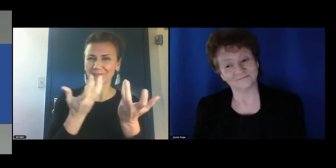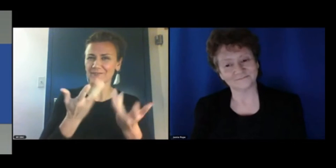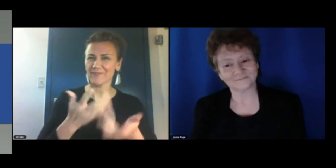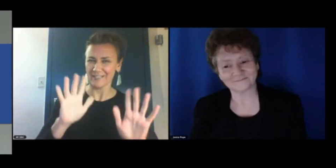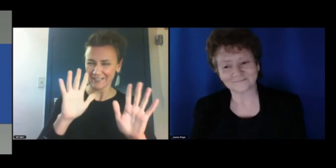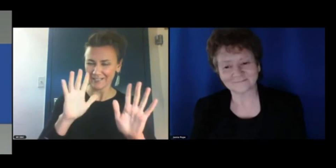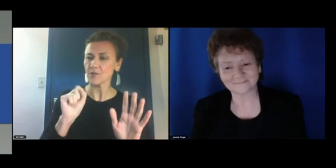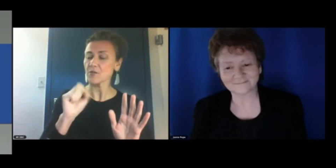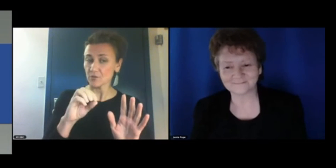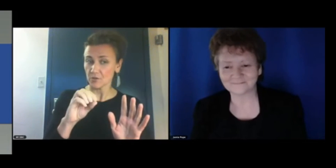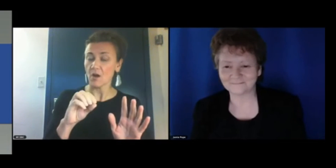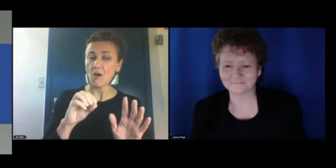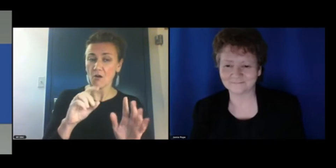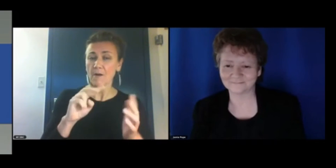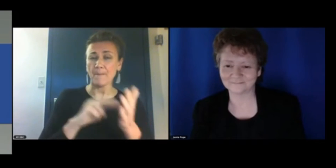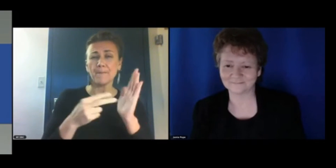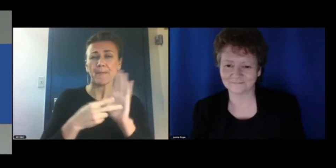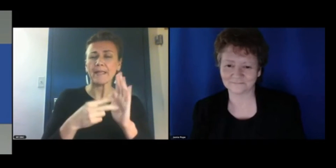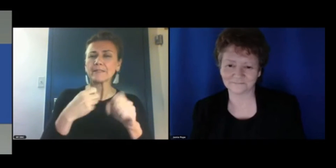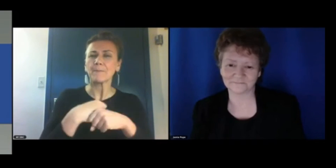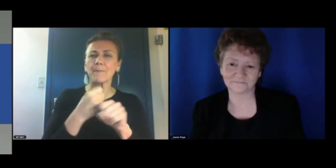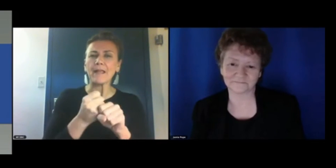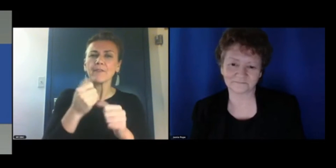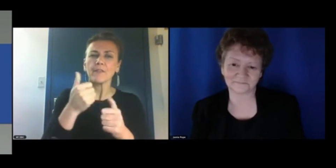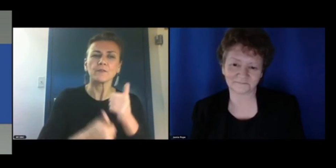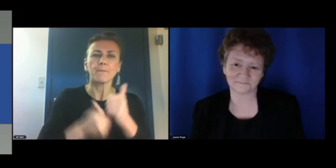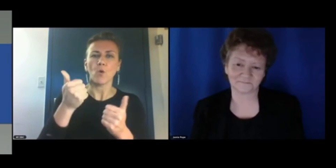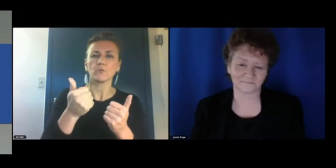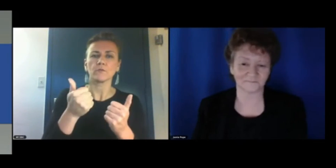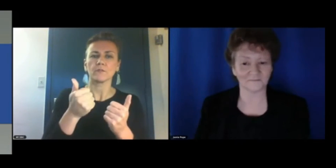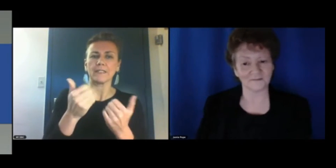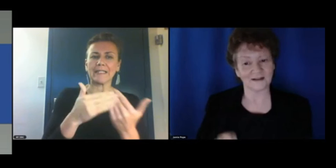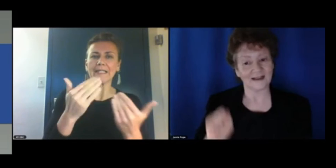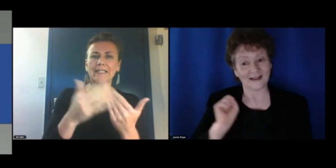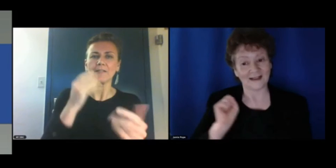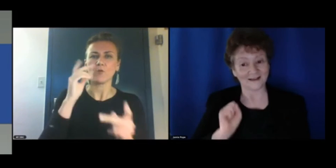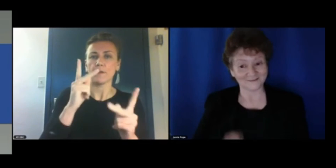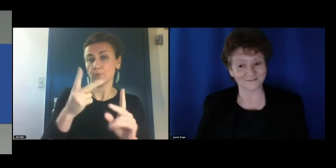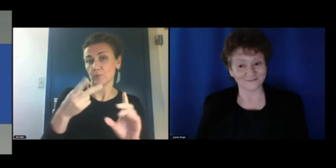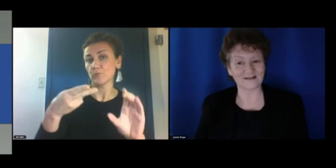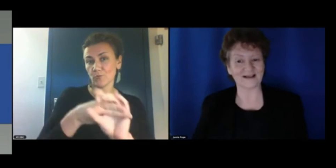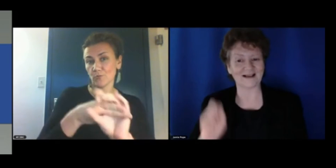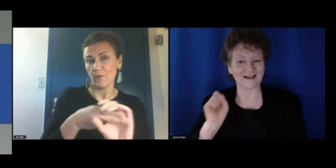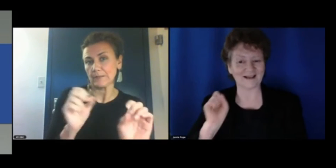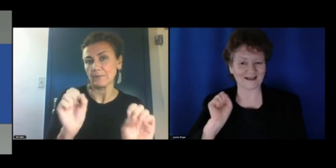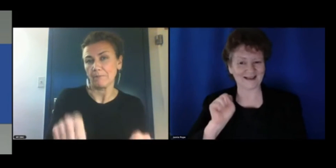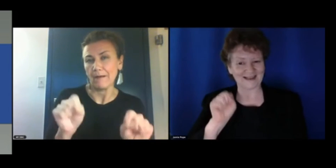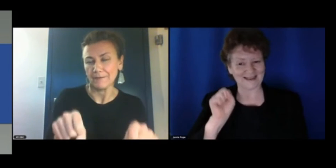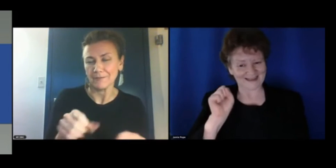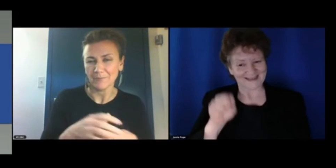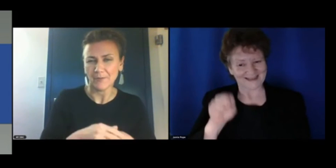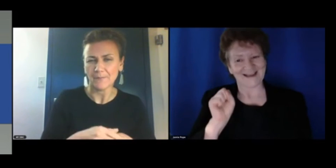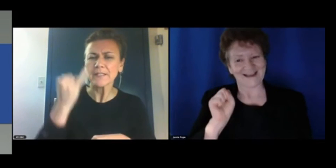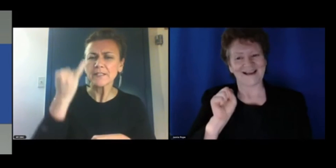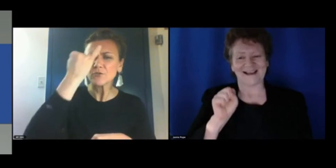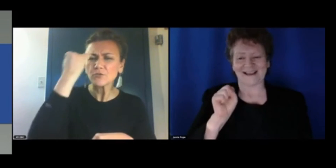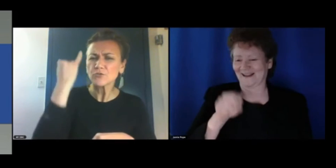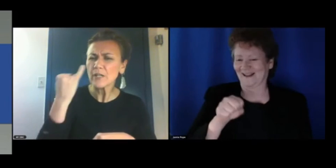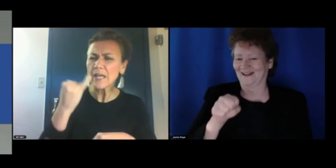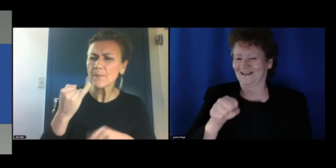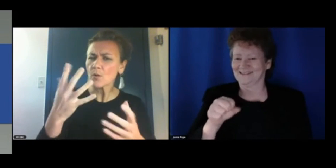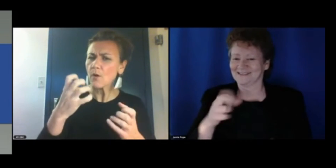get CEUs. We've already been approved by RID